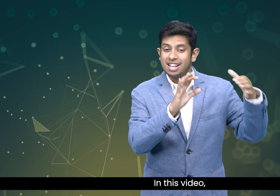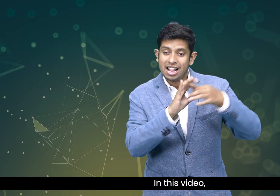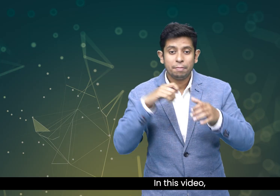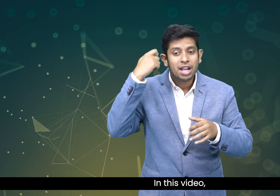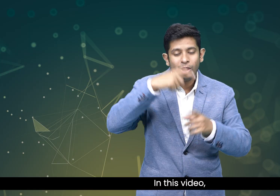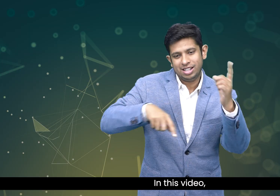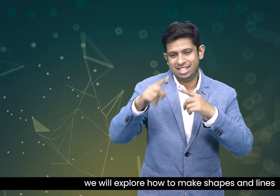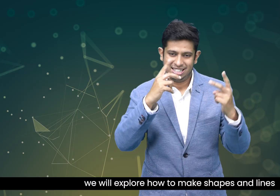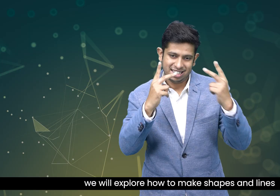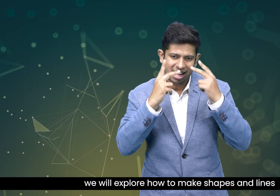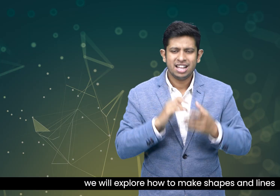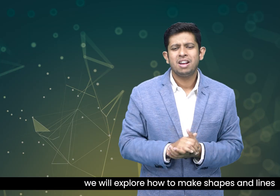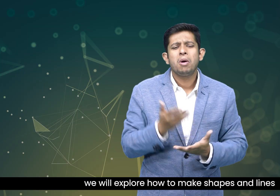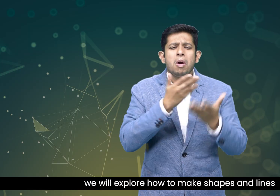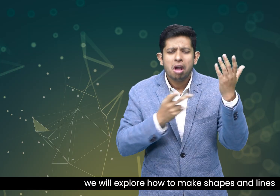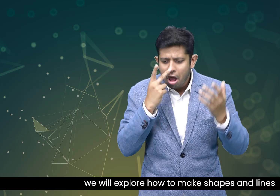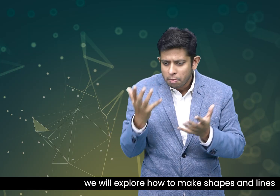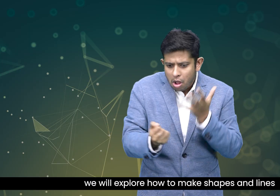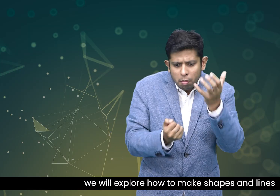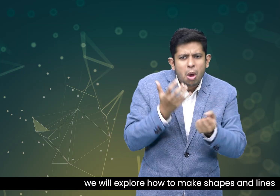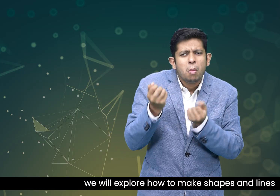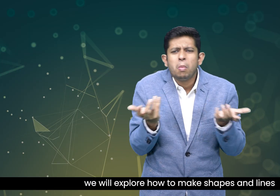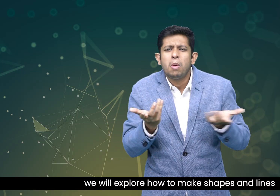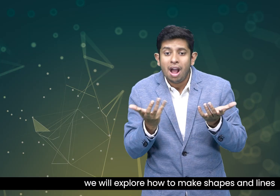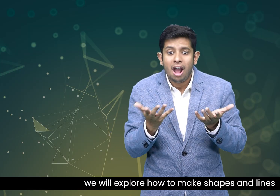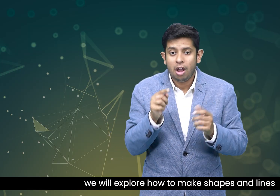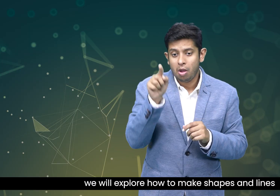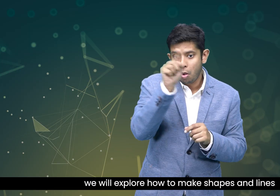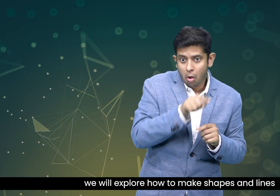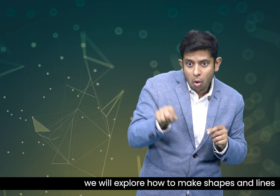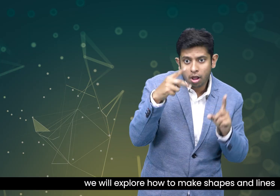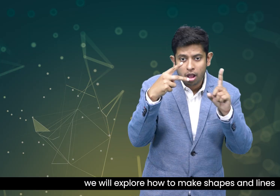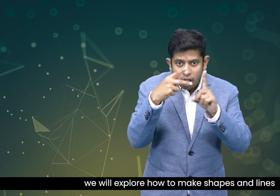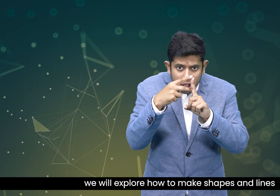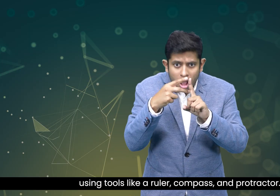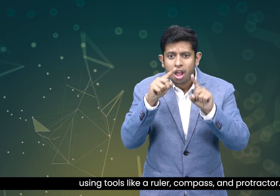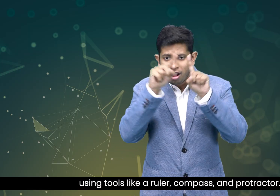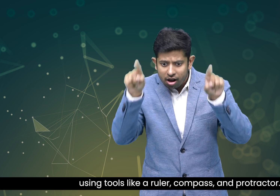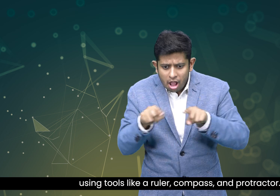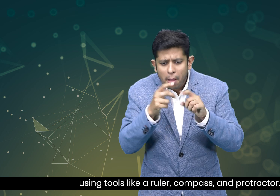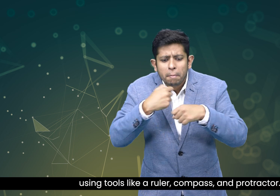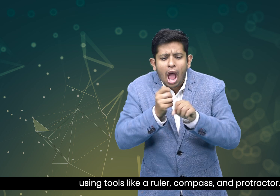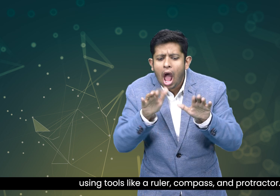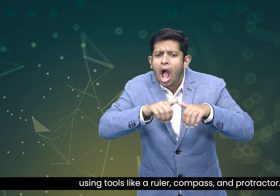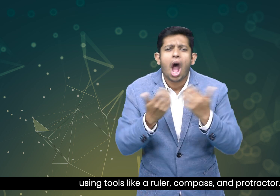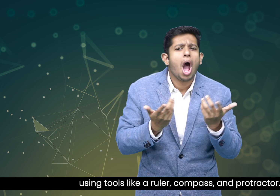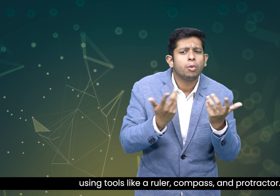In this video, we will explore how to make shapes and lines using tools like a ruler,